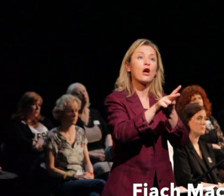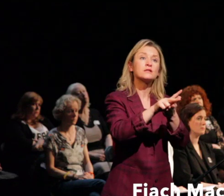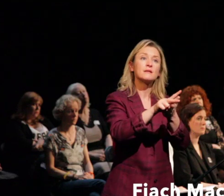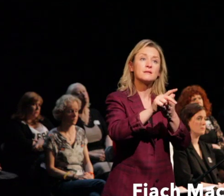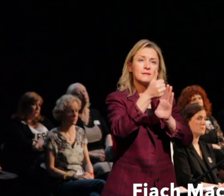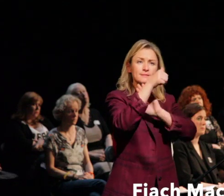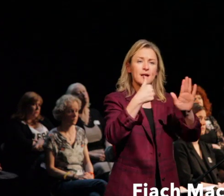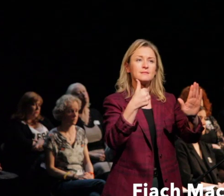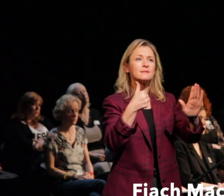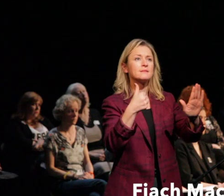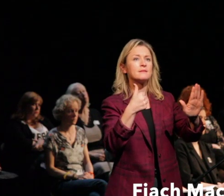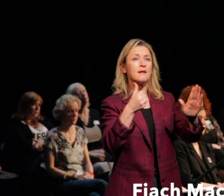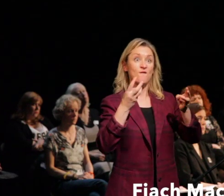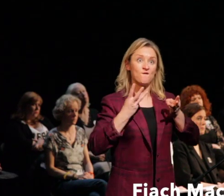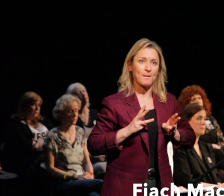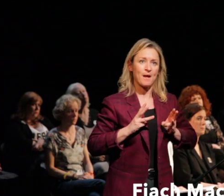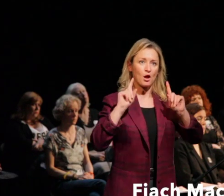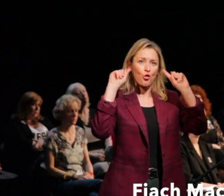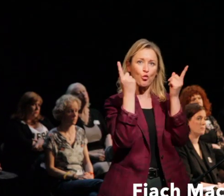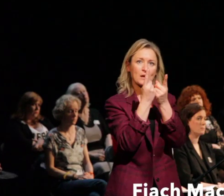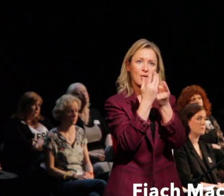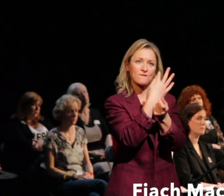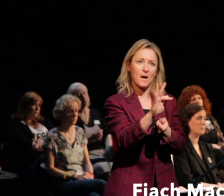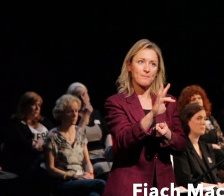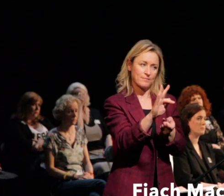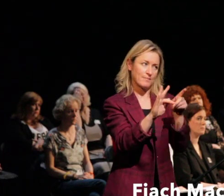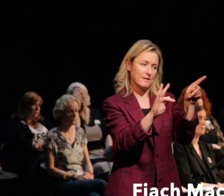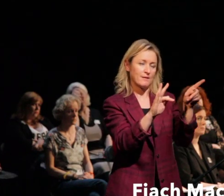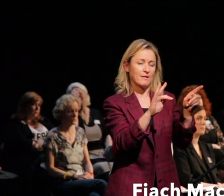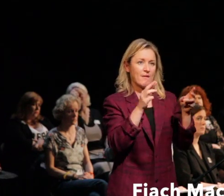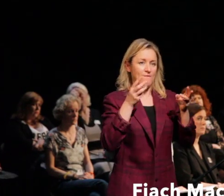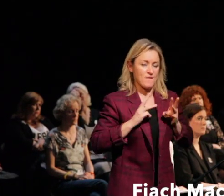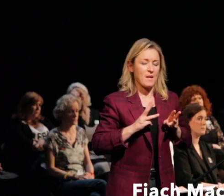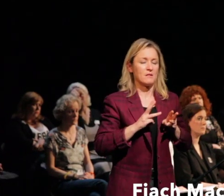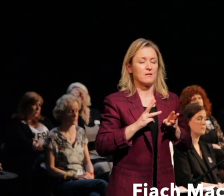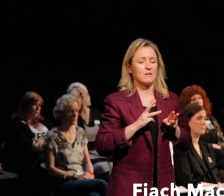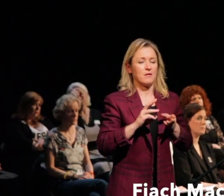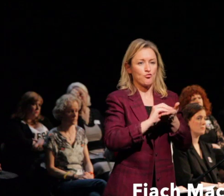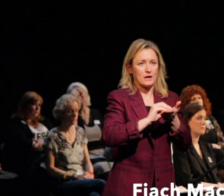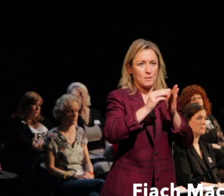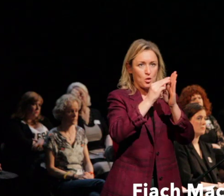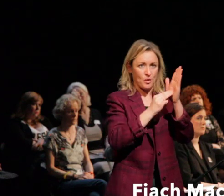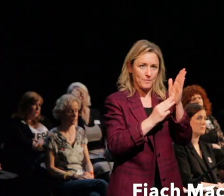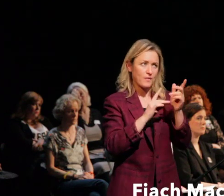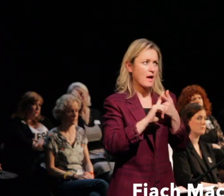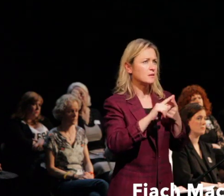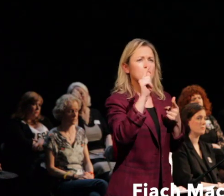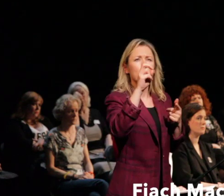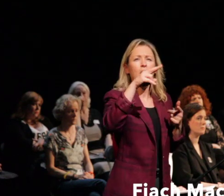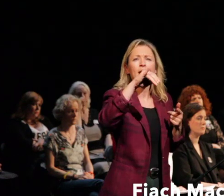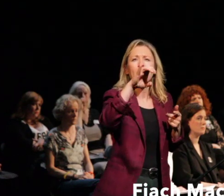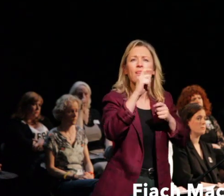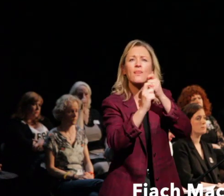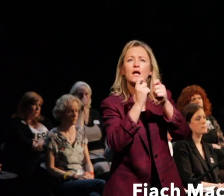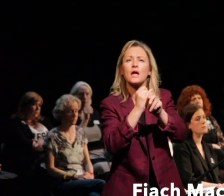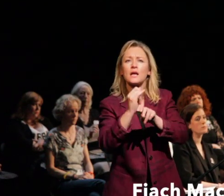of our new playwrights programme. I learned to take and to look at initiatives like Tonic's theatre work in the UK and